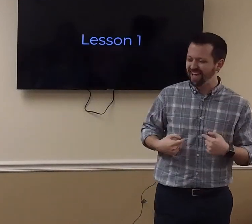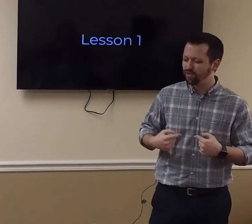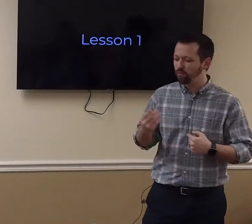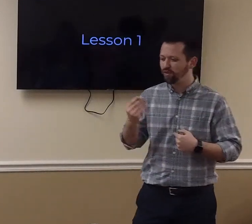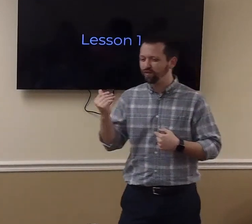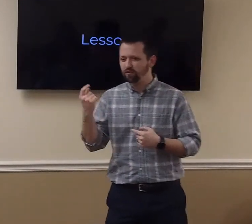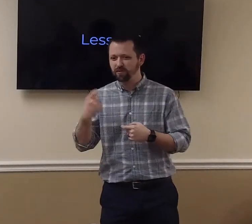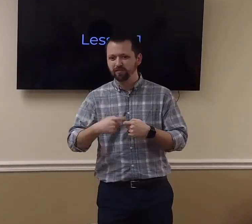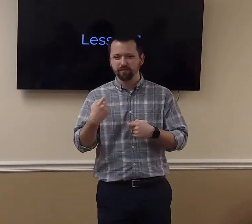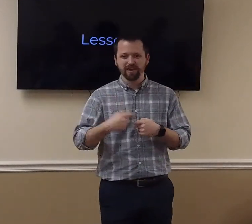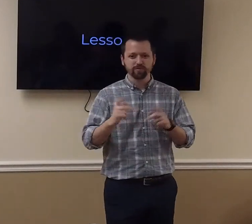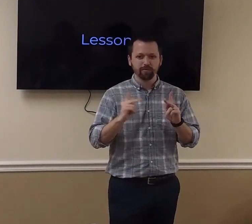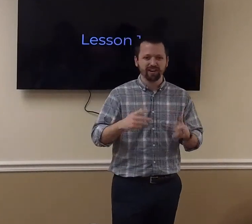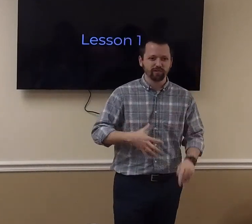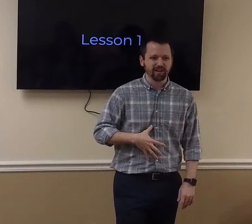I've told more than a few Spanish people that I was pregnant.